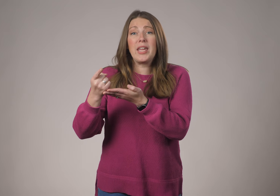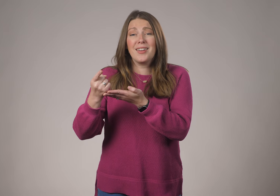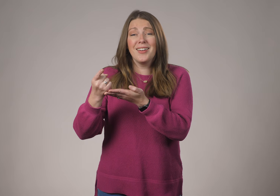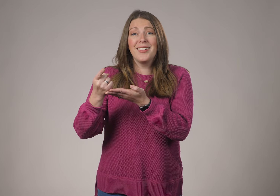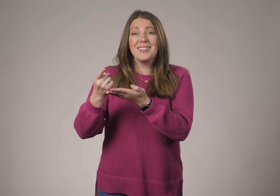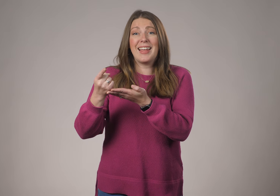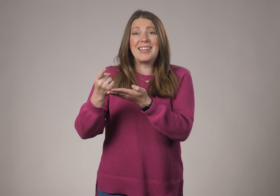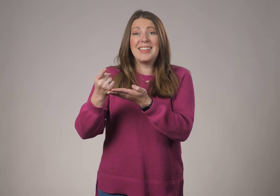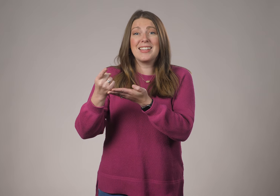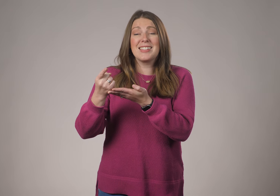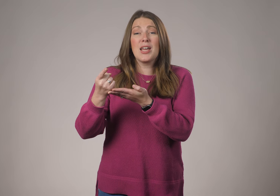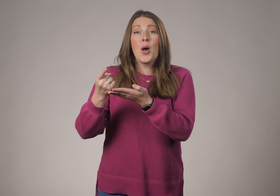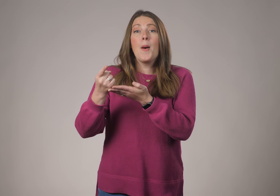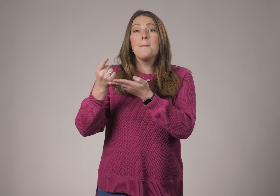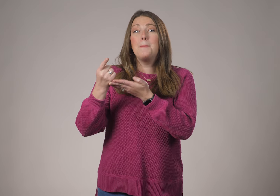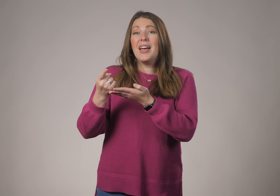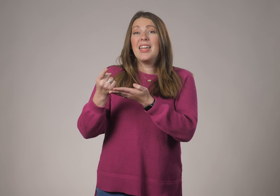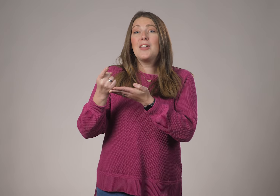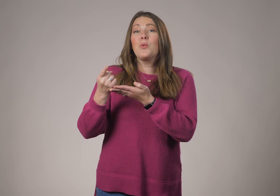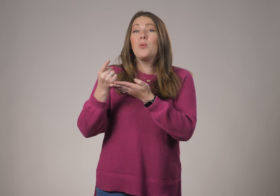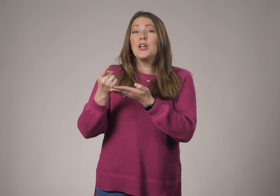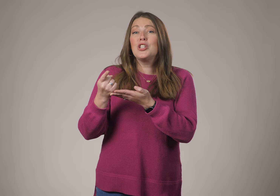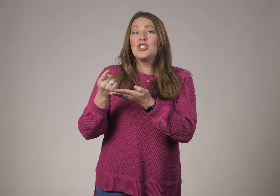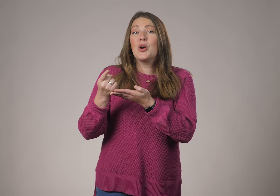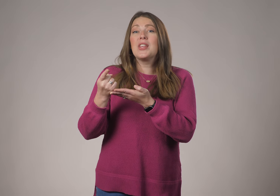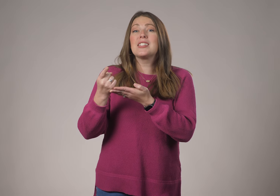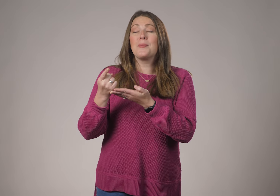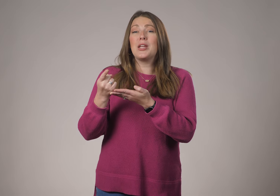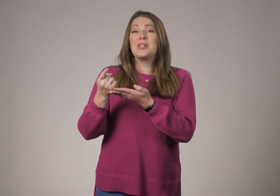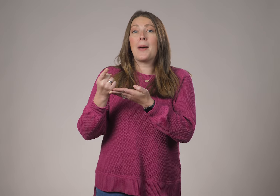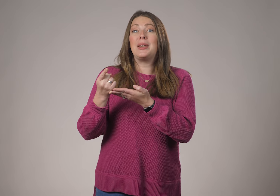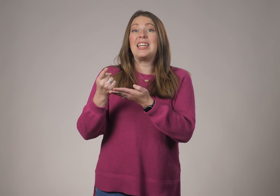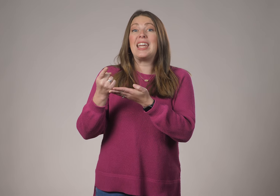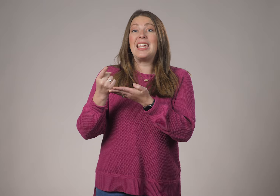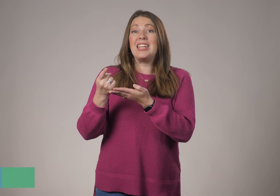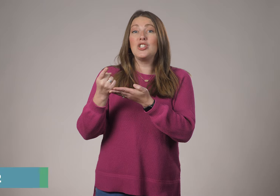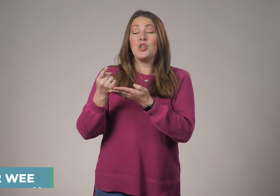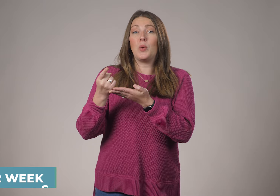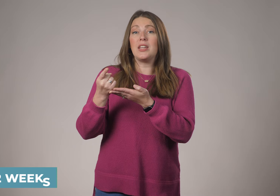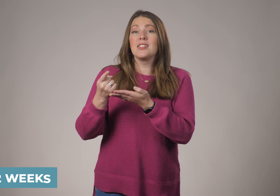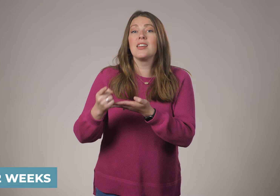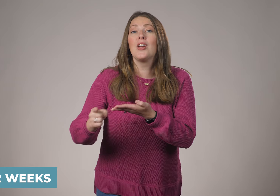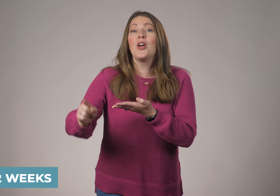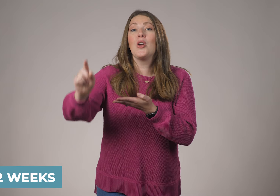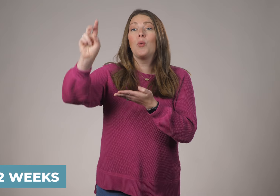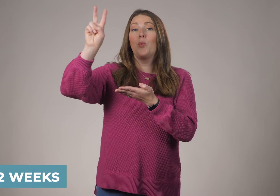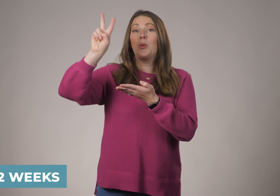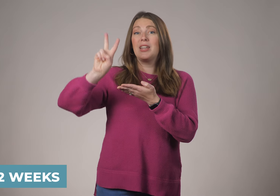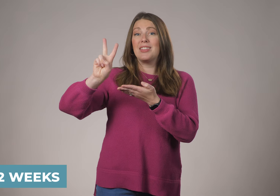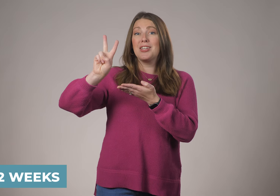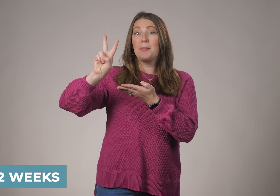week like this. But if we wanted to show that something was happening in 2 weeks, we would get the number